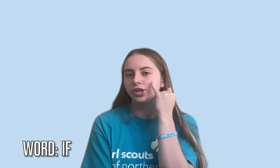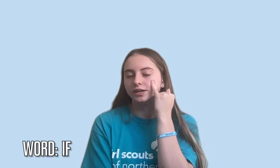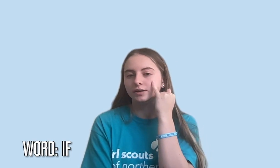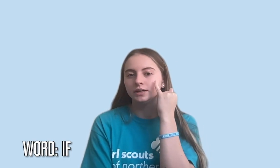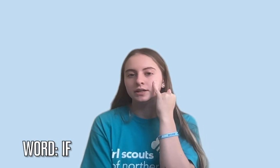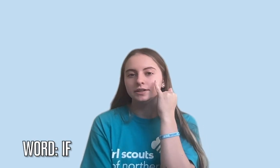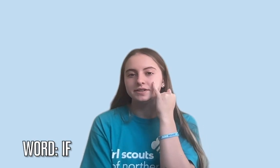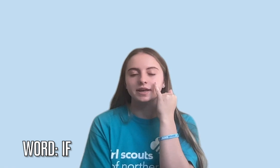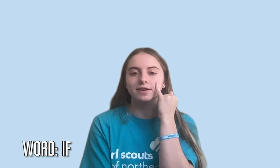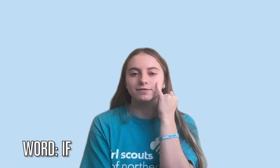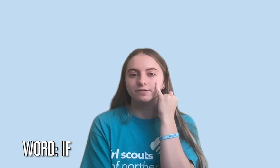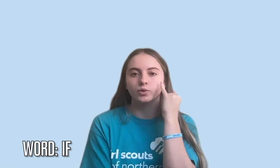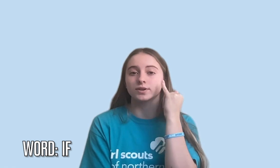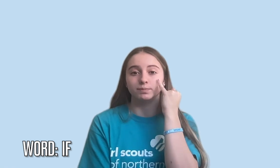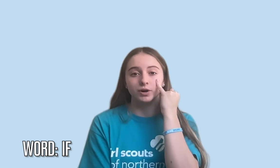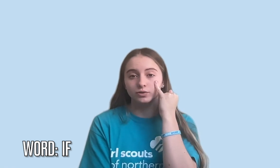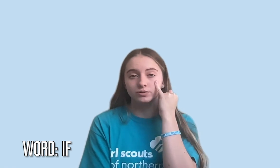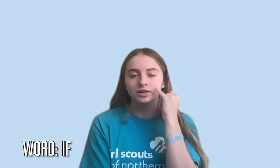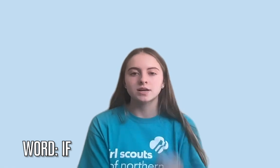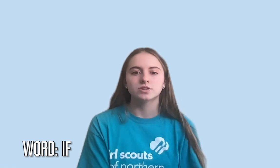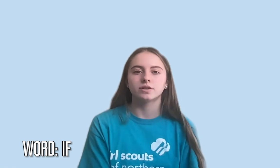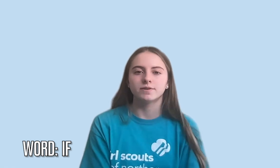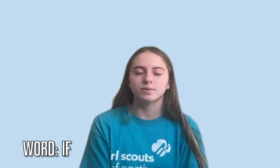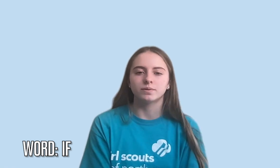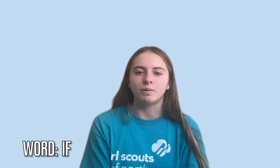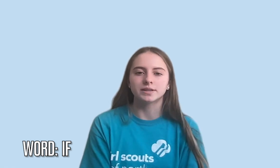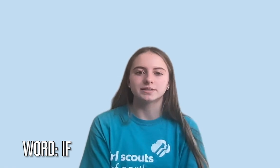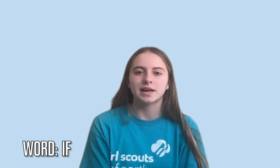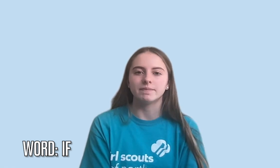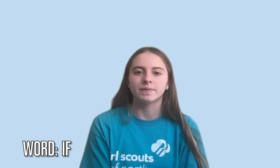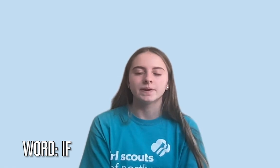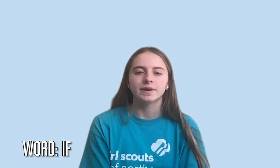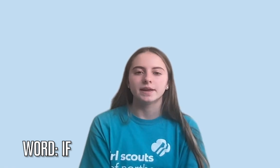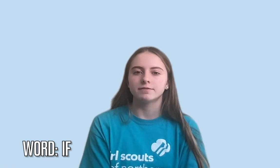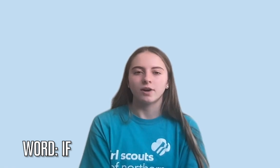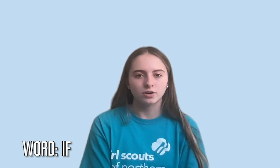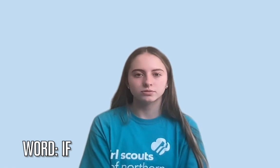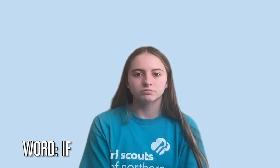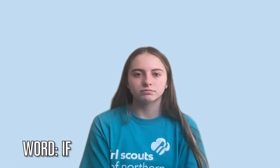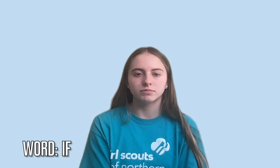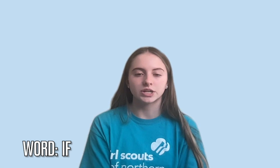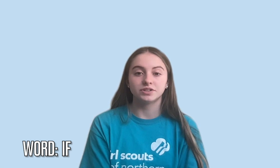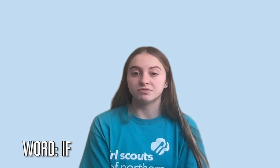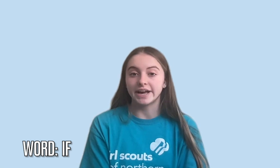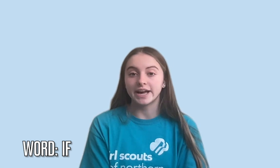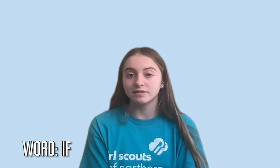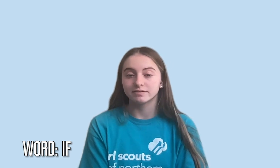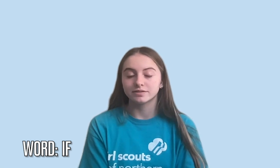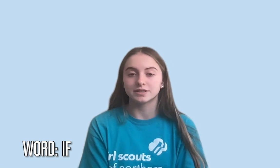cheek. This is if or suppose. So if you want to say, if hurt, are you sad? You could